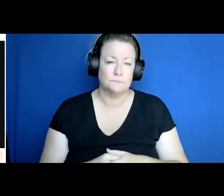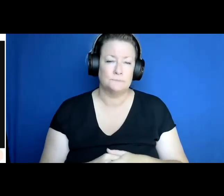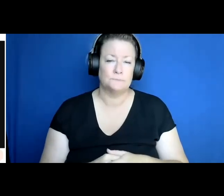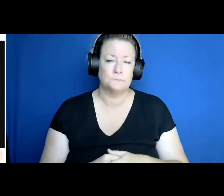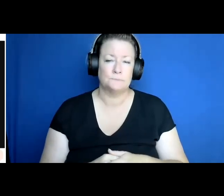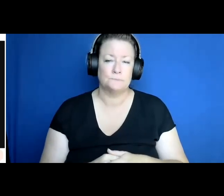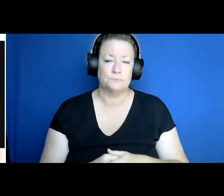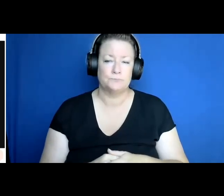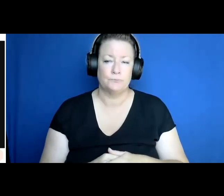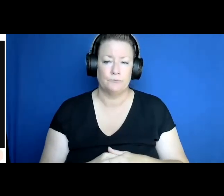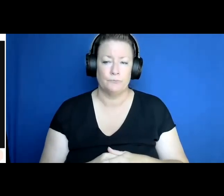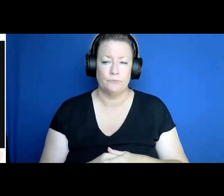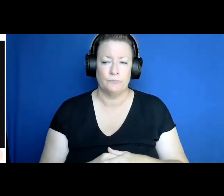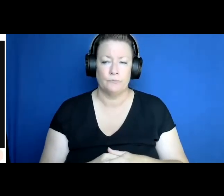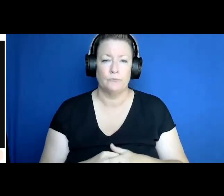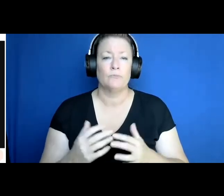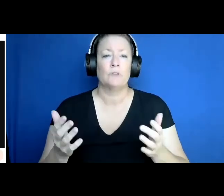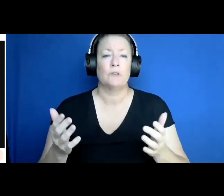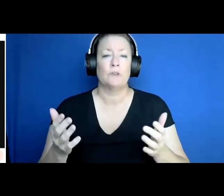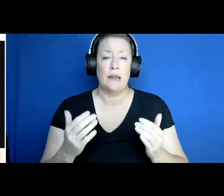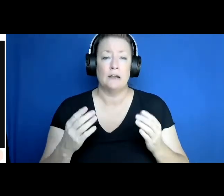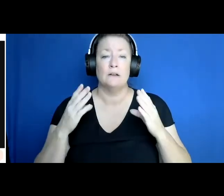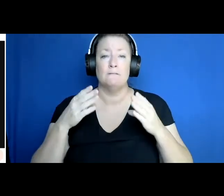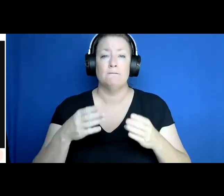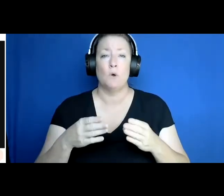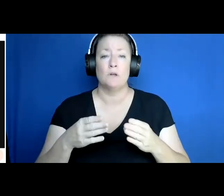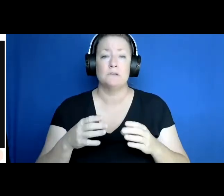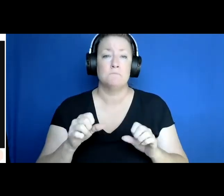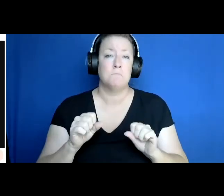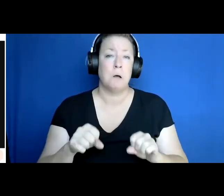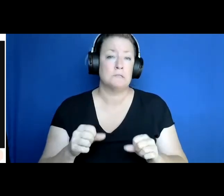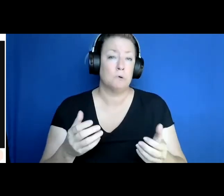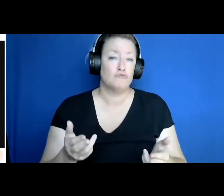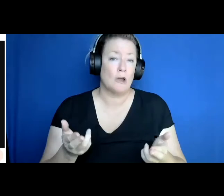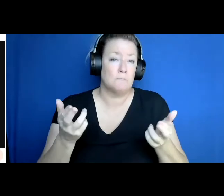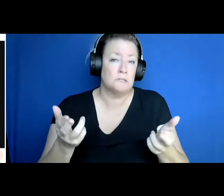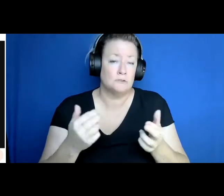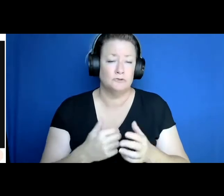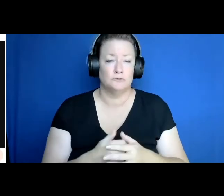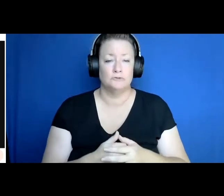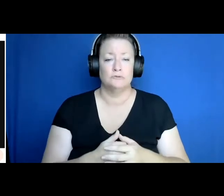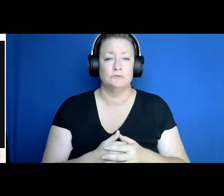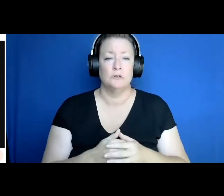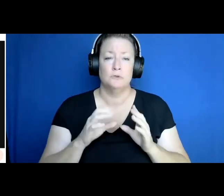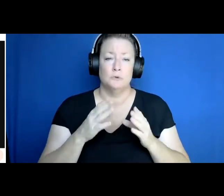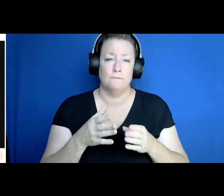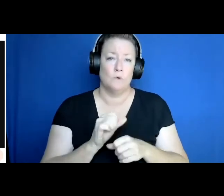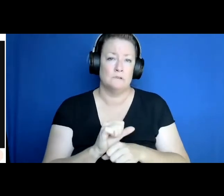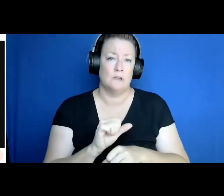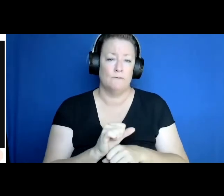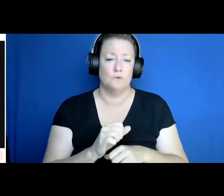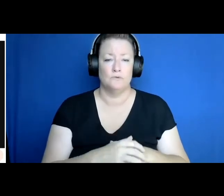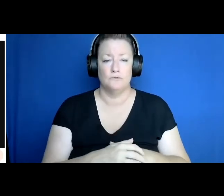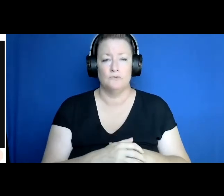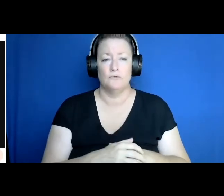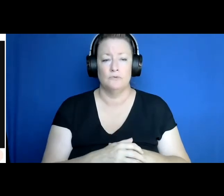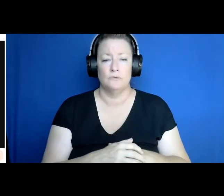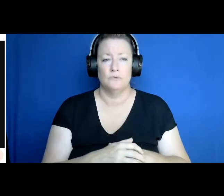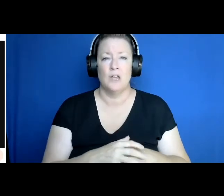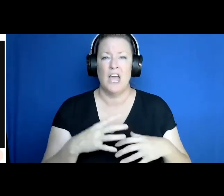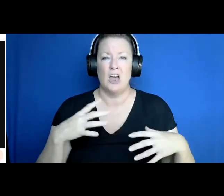So next I'll focus on some possible recommendations to focus our efforts and recap what we